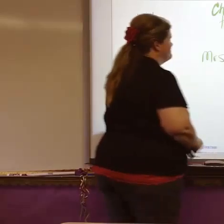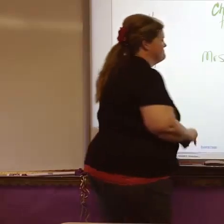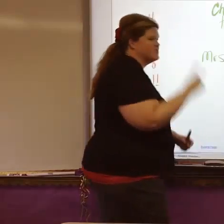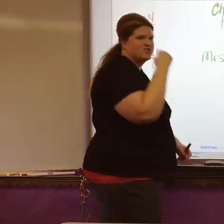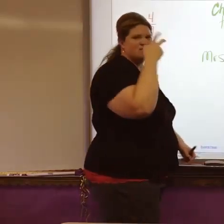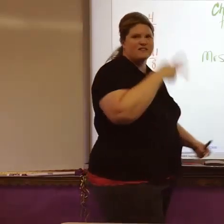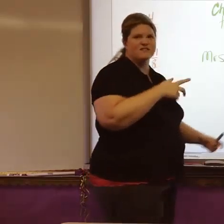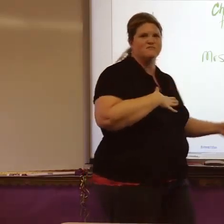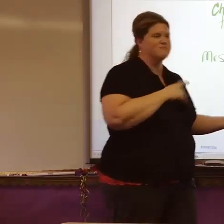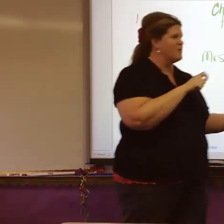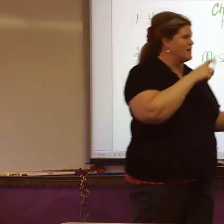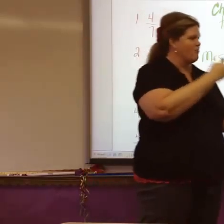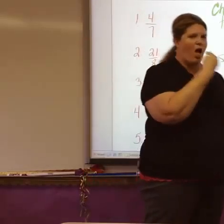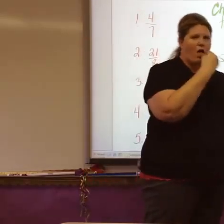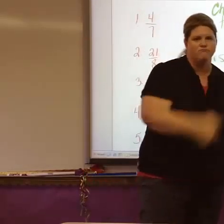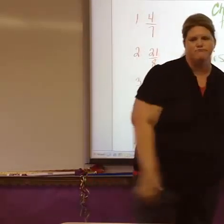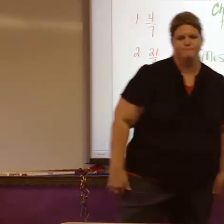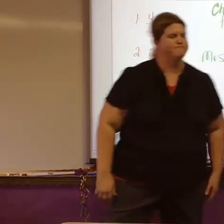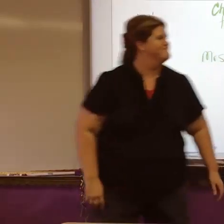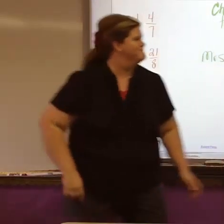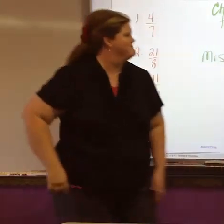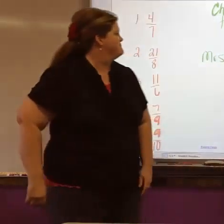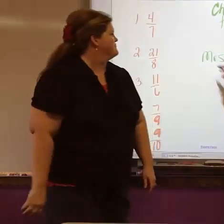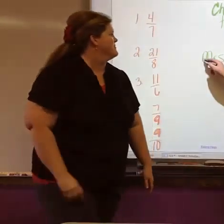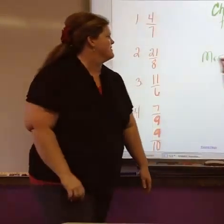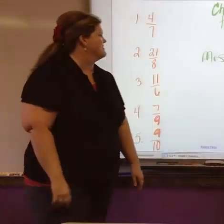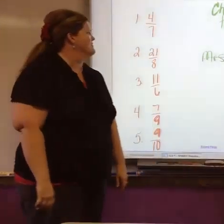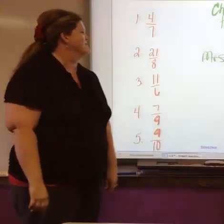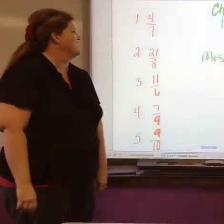Nah, still looks lousy. My writing.